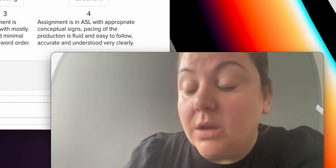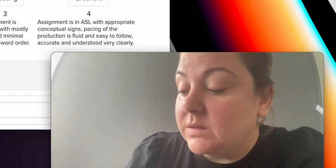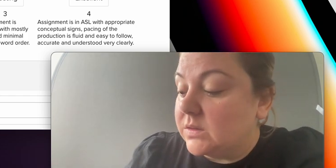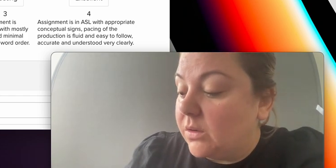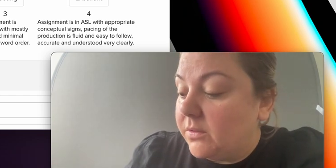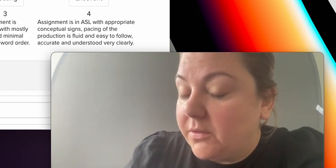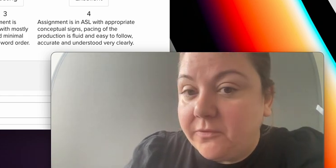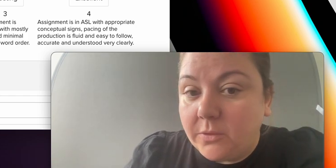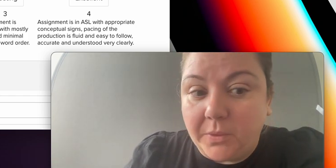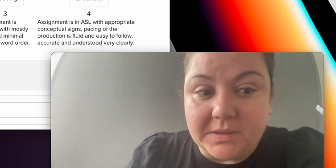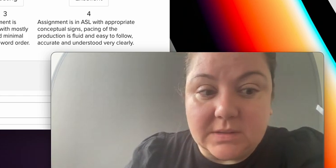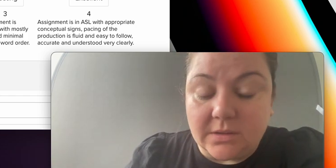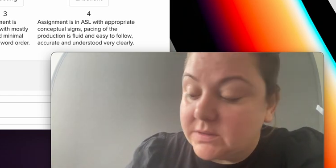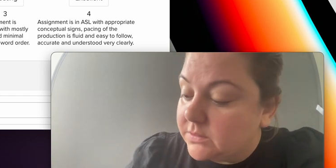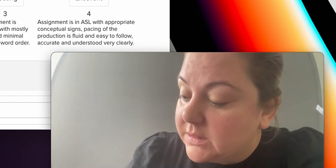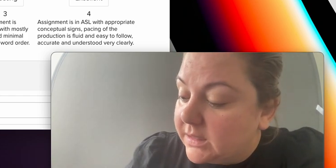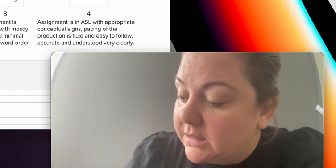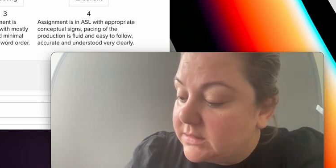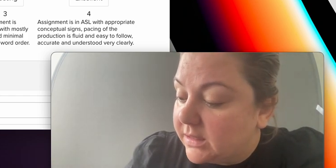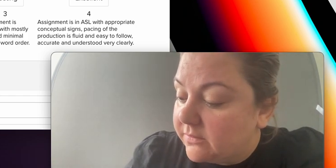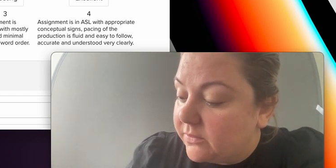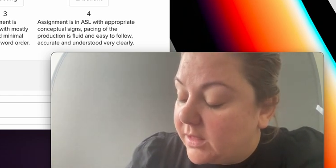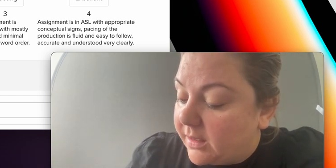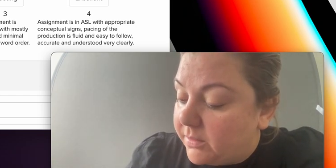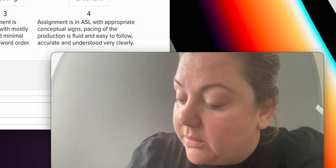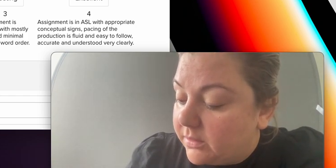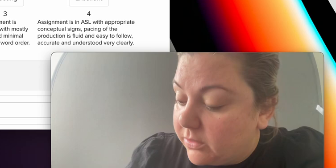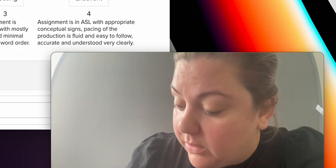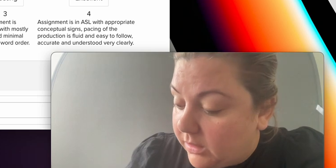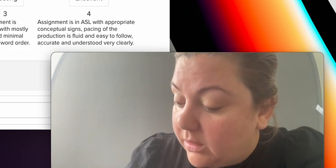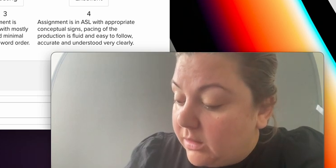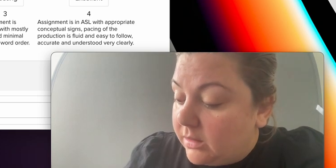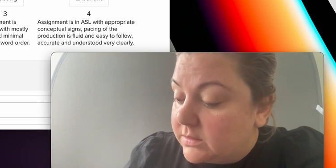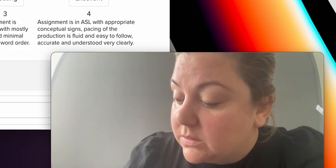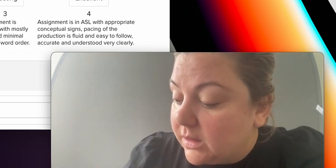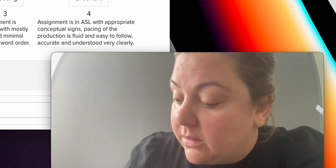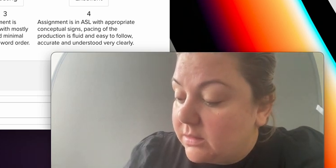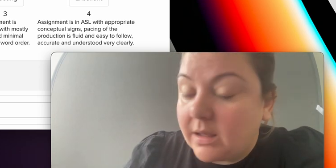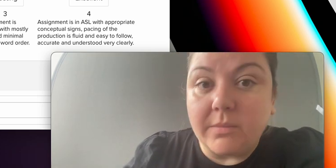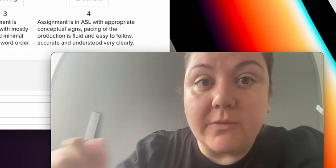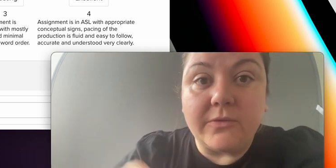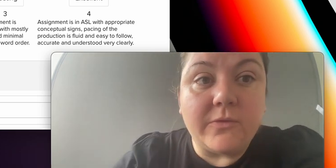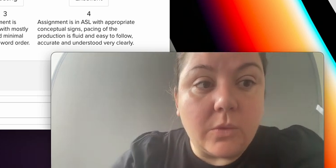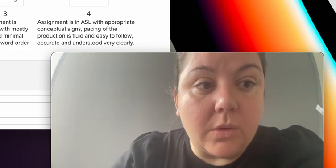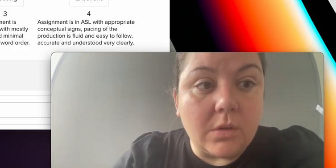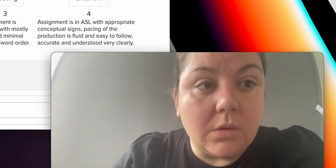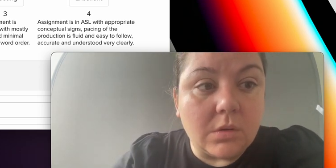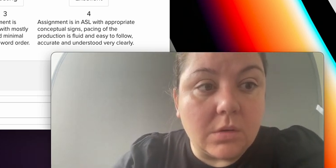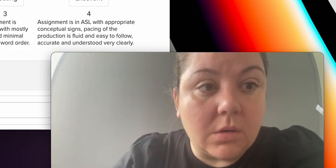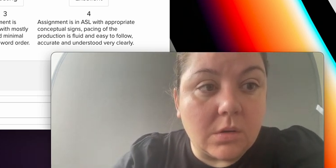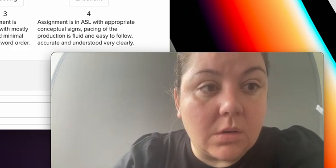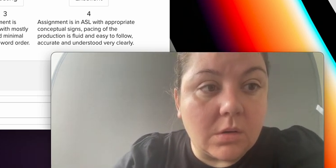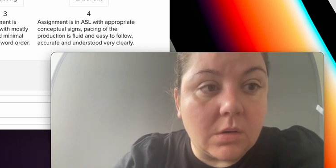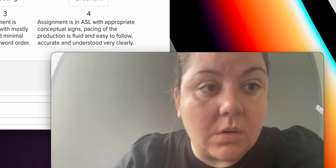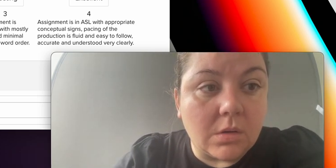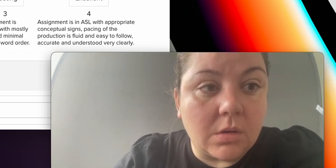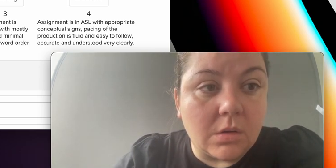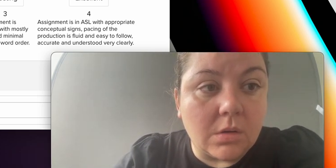grammar. So full points there. So 10 out of 10 for lab 3. So now lab 4.